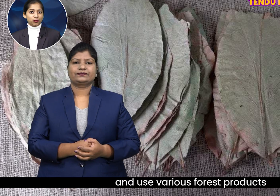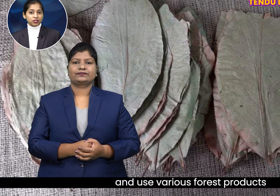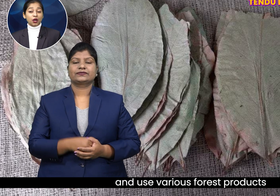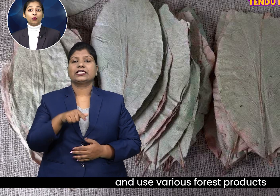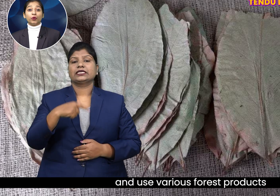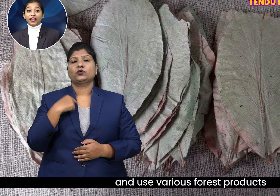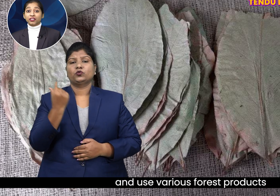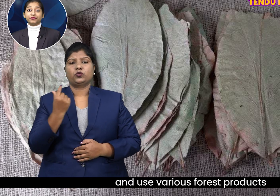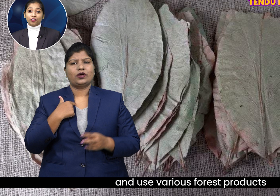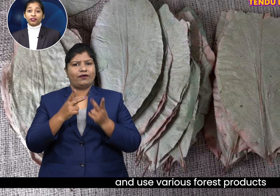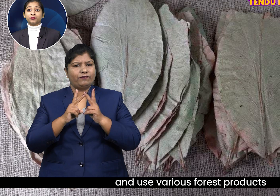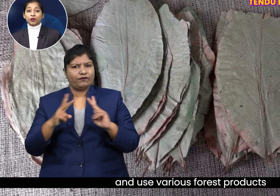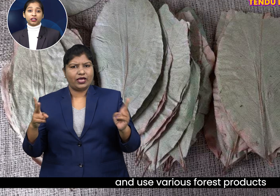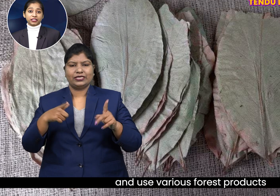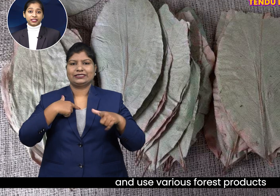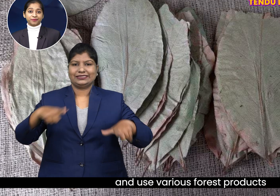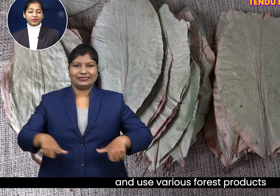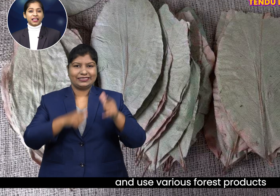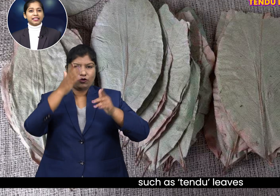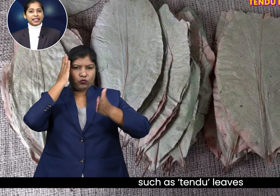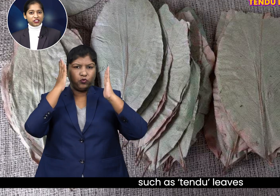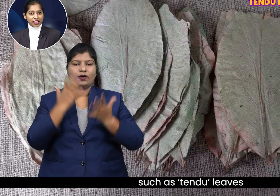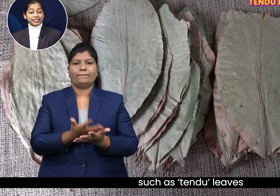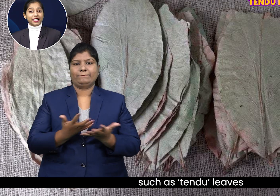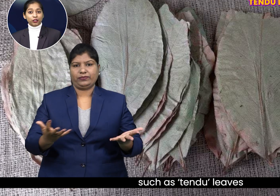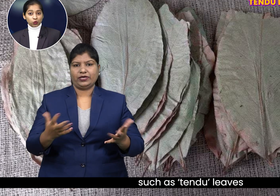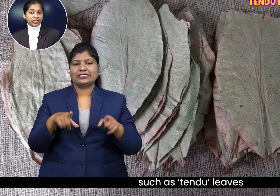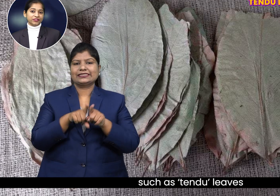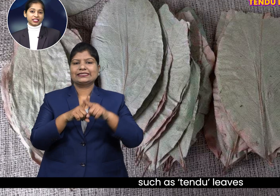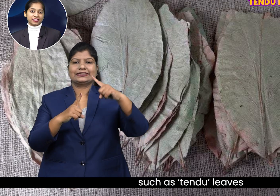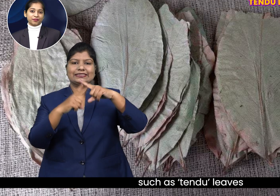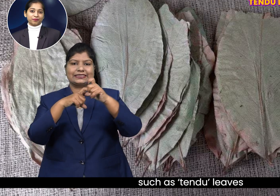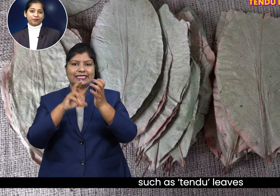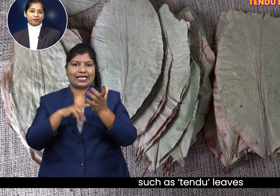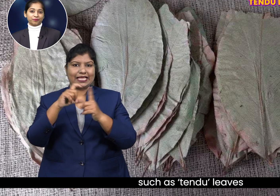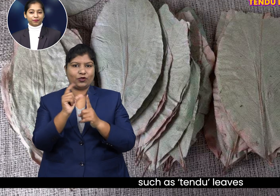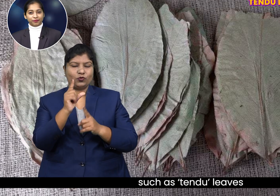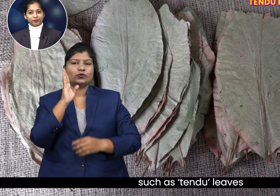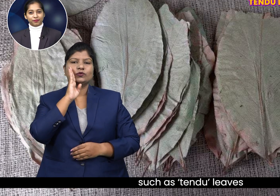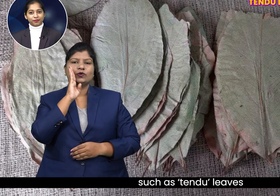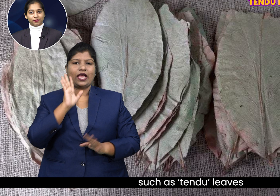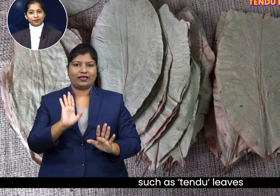and use various forest products such as tendu leaves